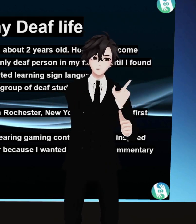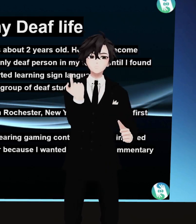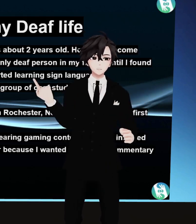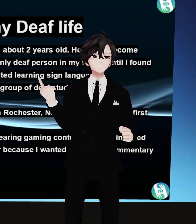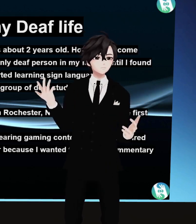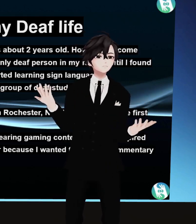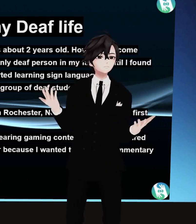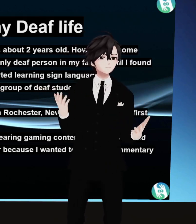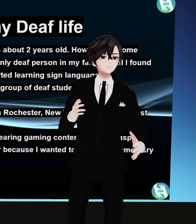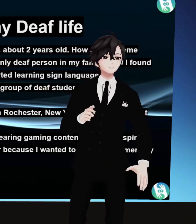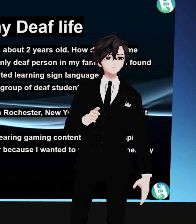me.